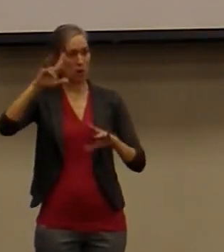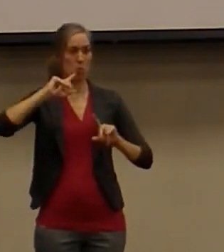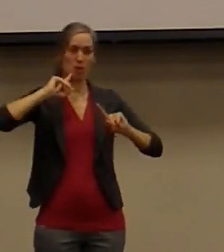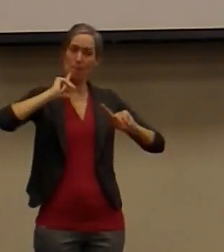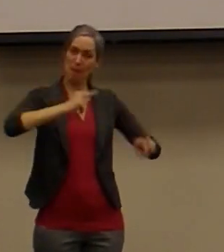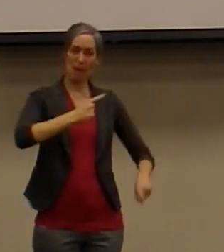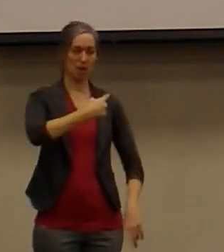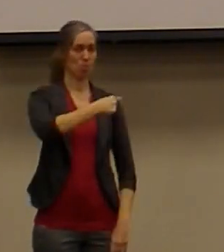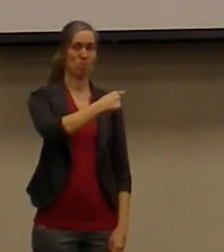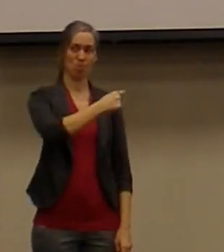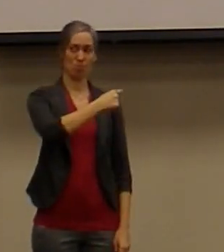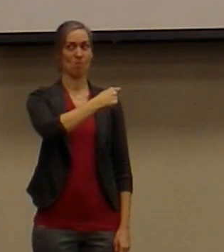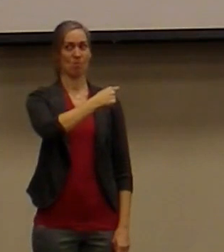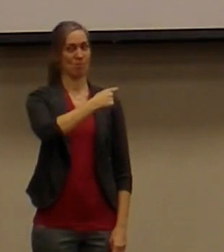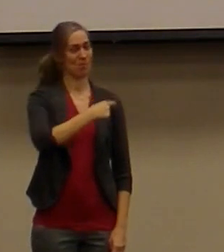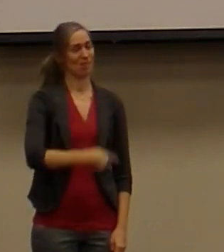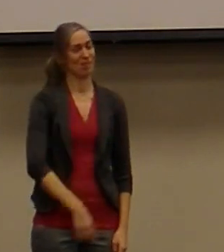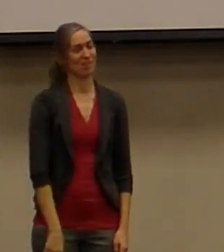command.